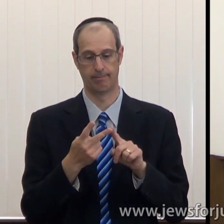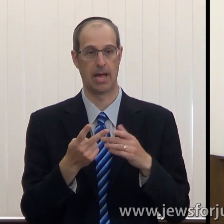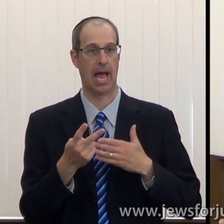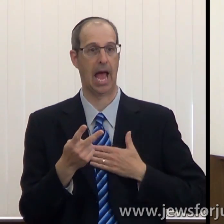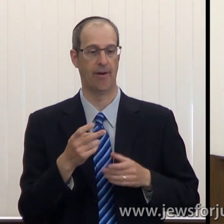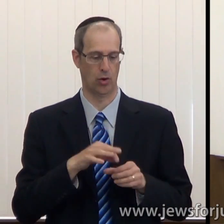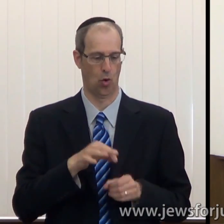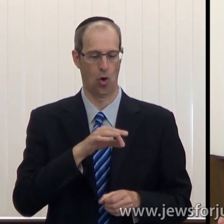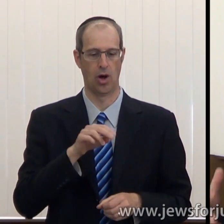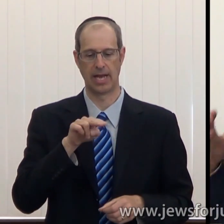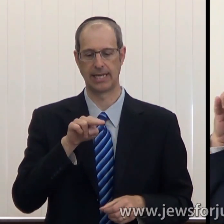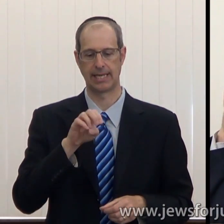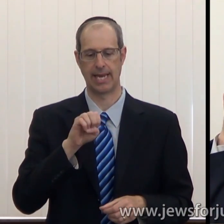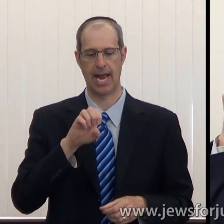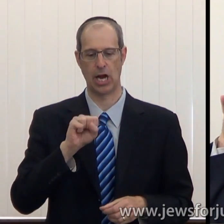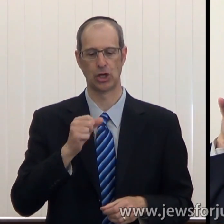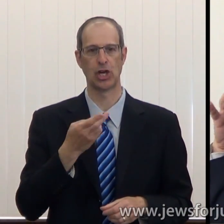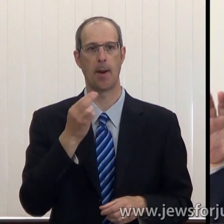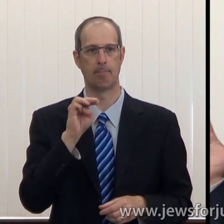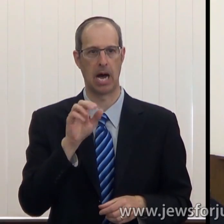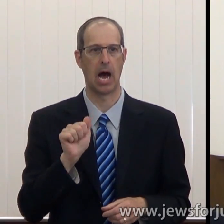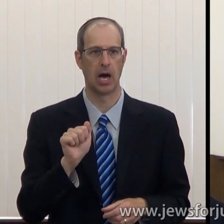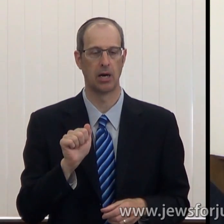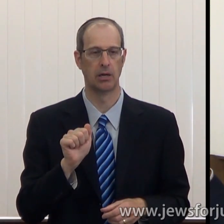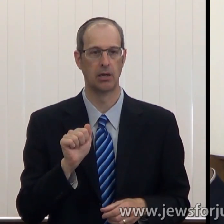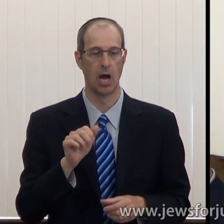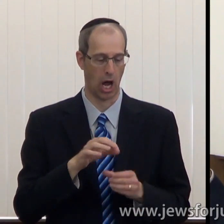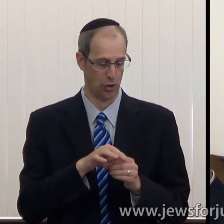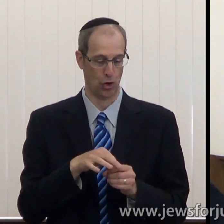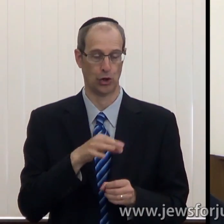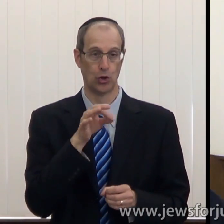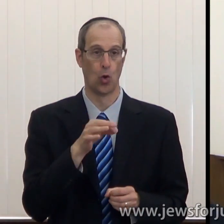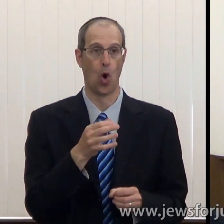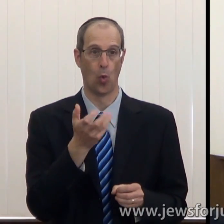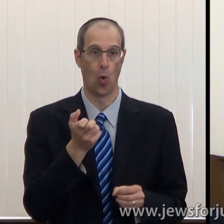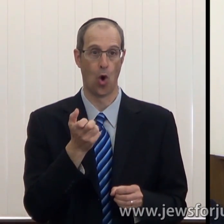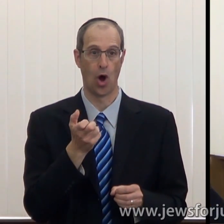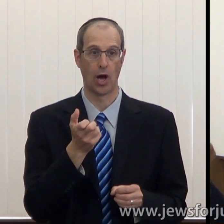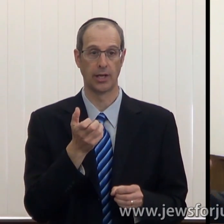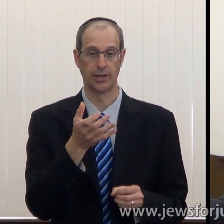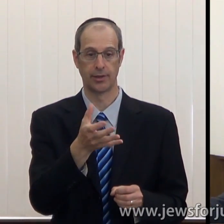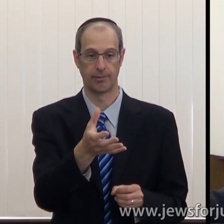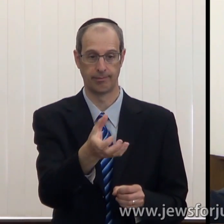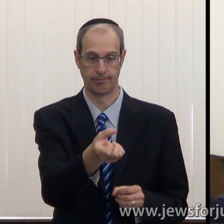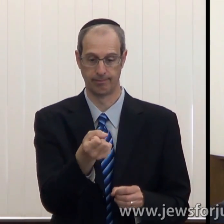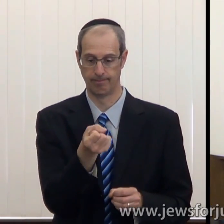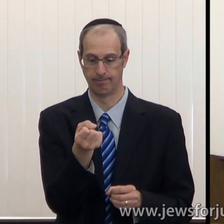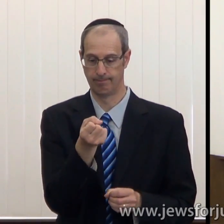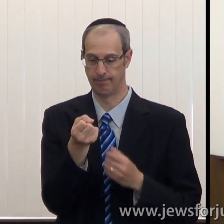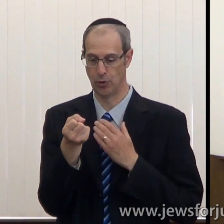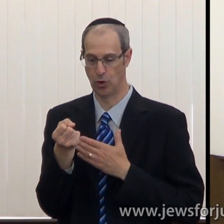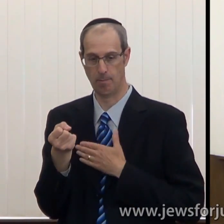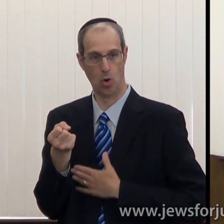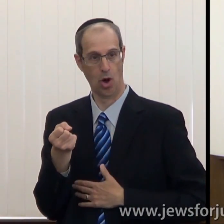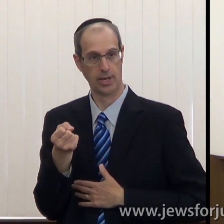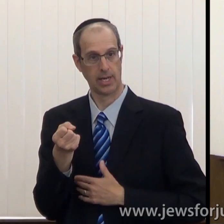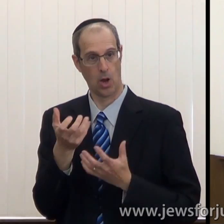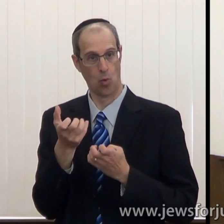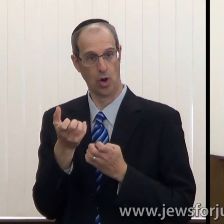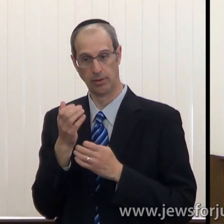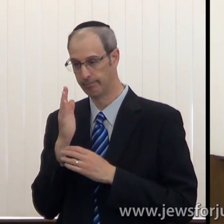a neshama. And the soul wants to take the body and get it to go in a certain